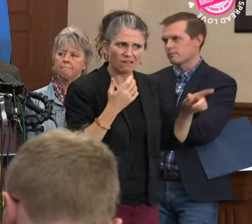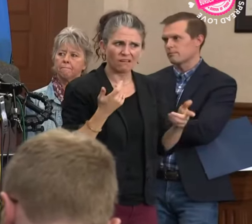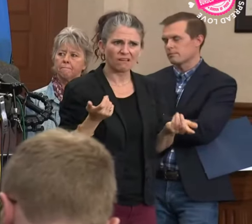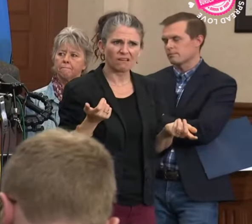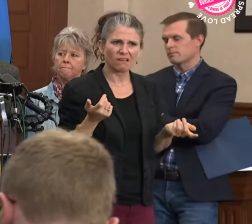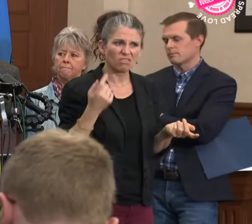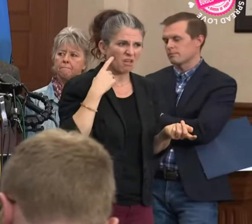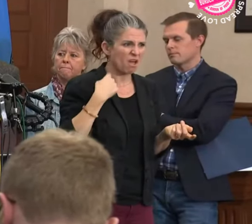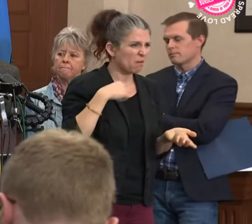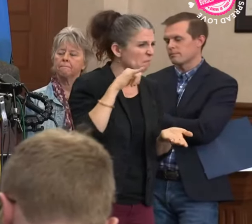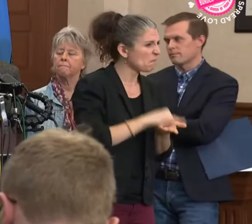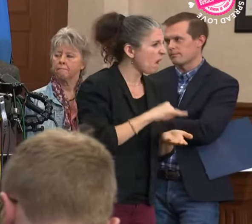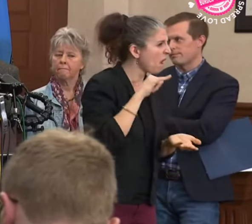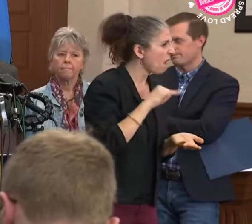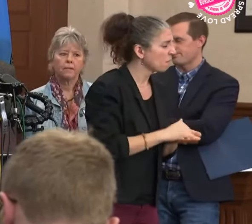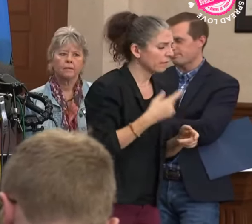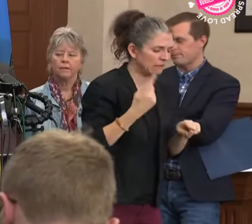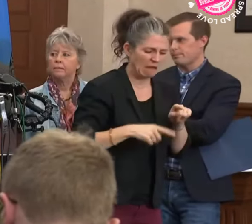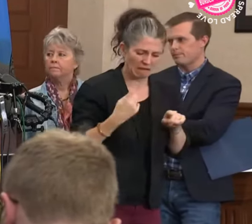trying circumstances. Thank you.